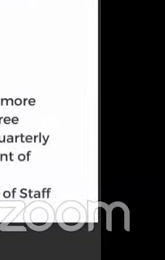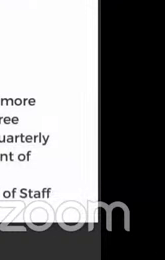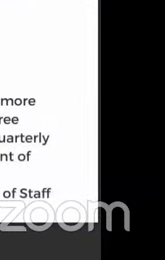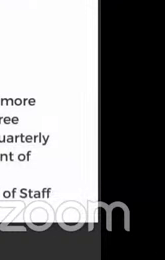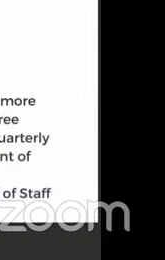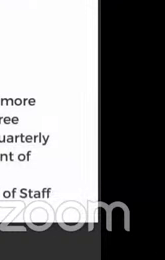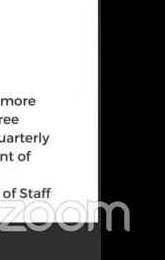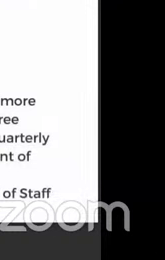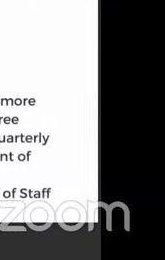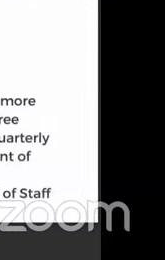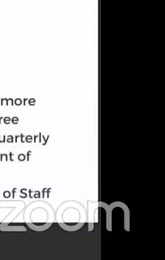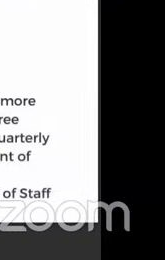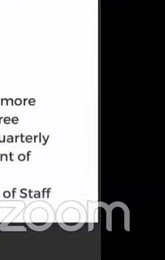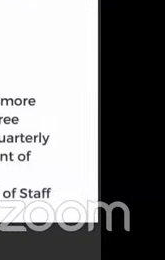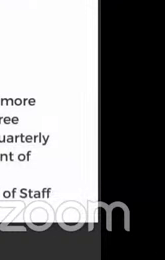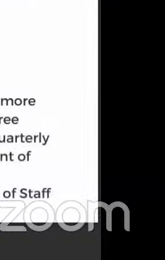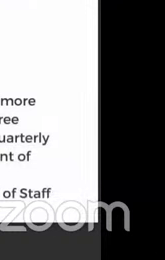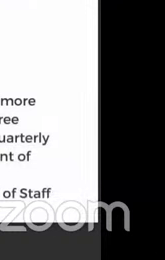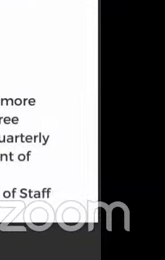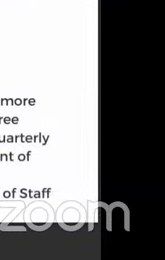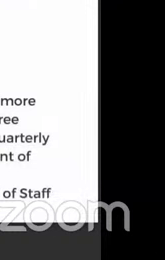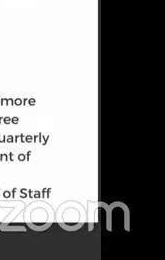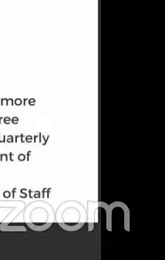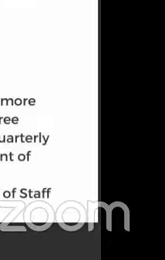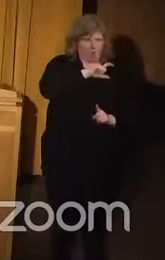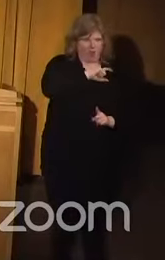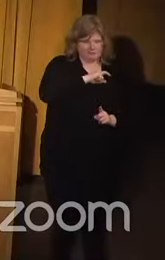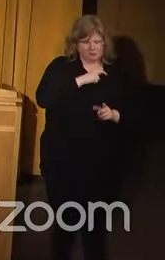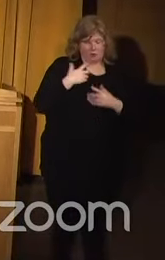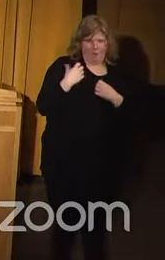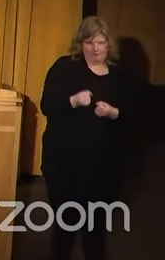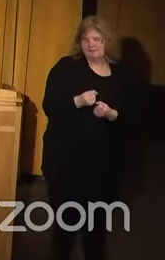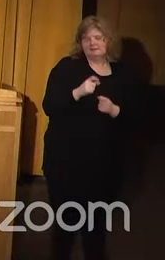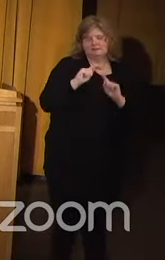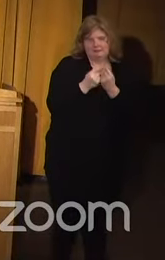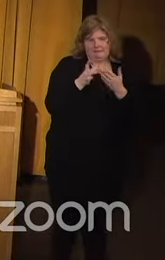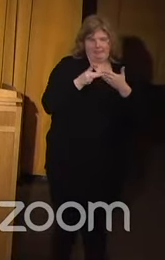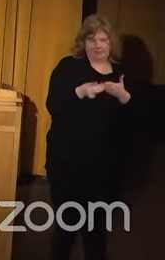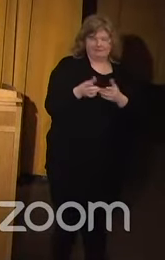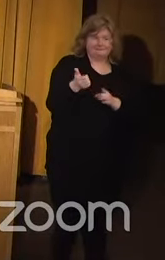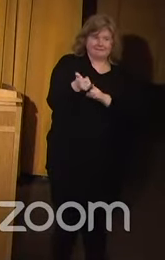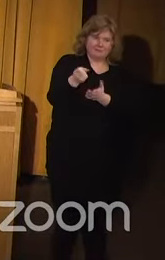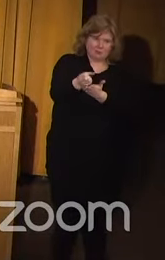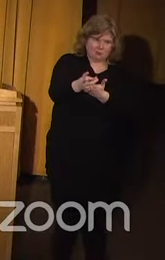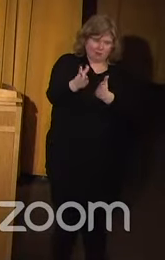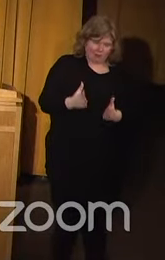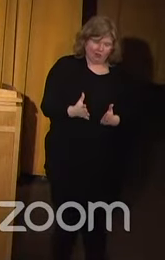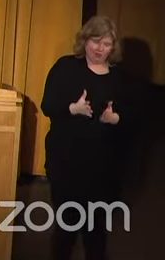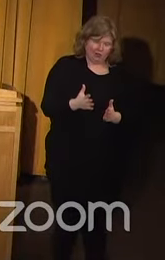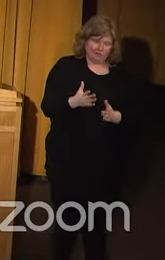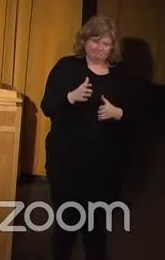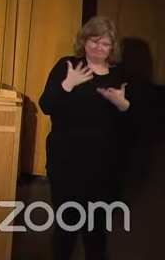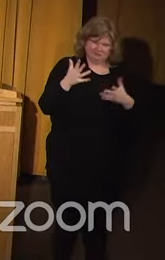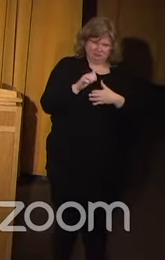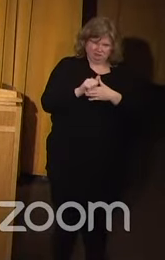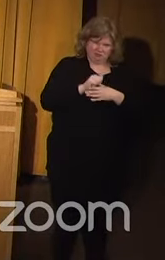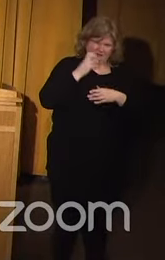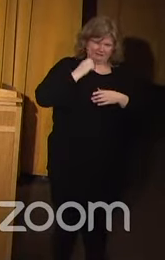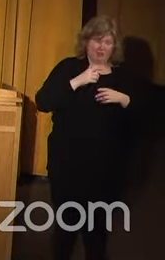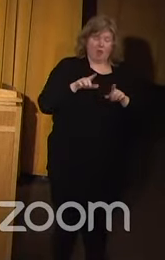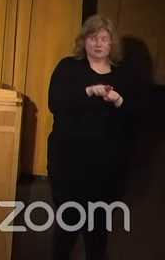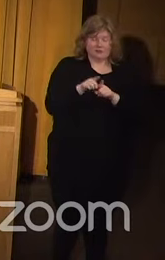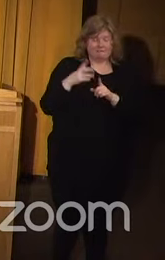our mental health crisis support and officer wellness team lead. She's a social worker by training, but she has extensive experience